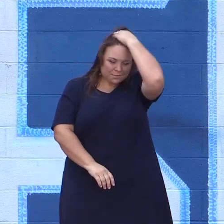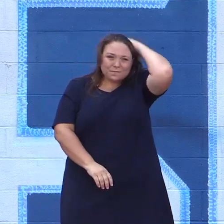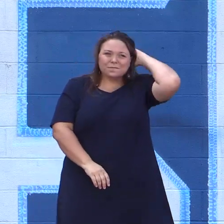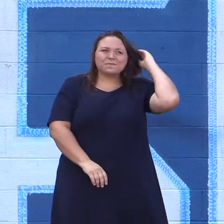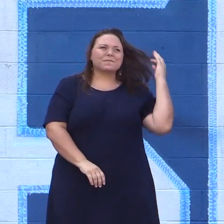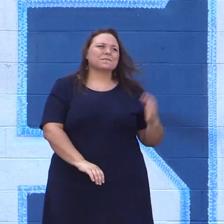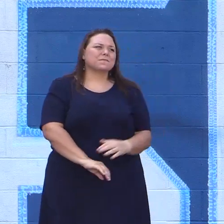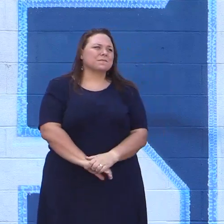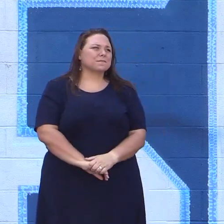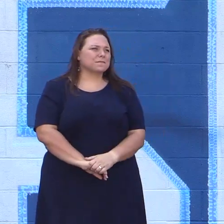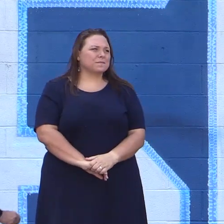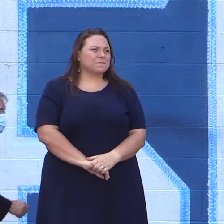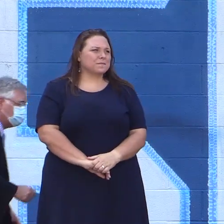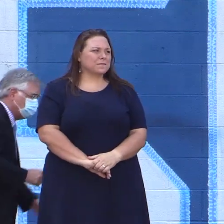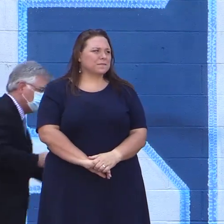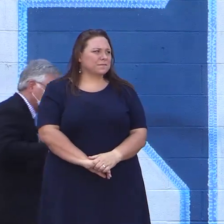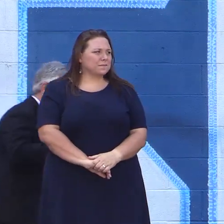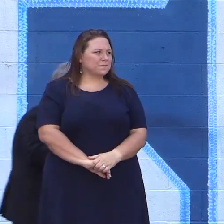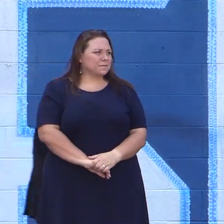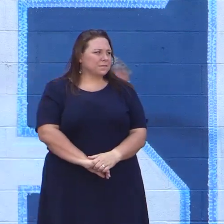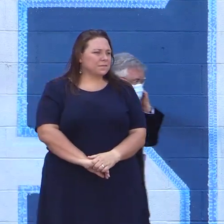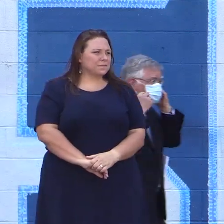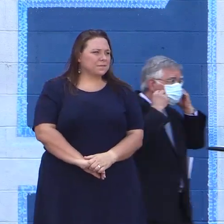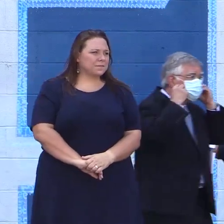Mayor Cooper will address your question.